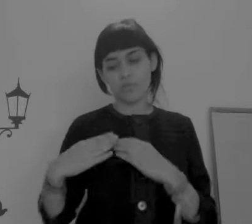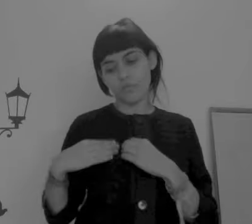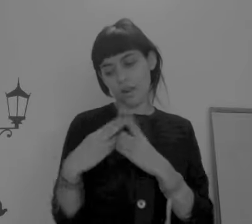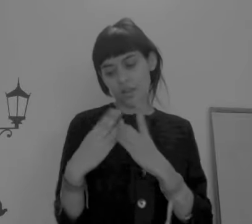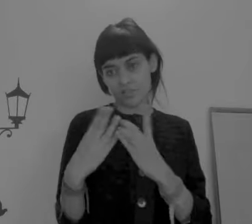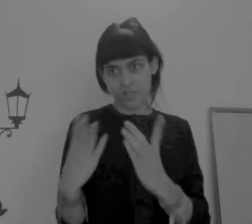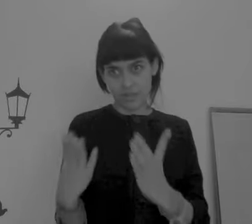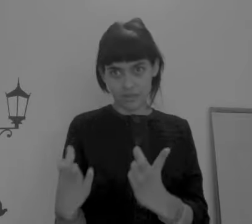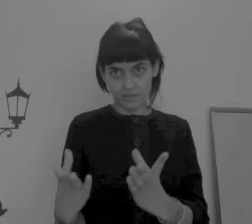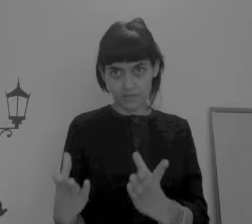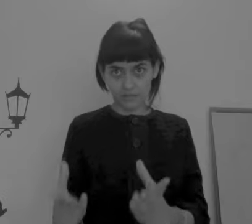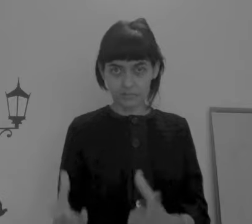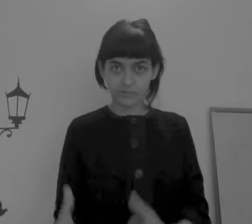my Valentine.